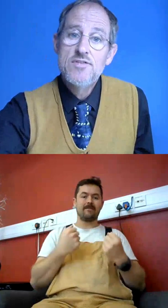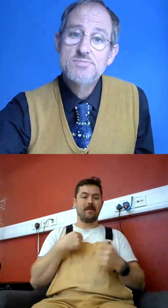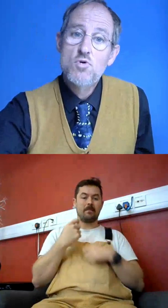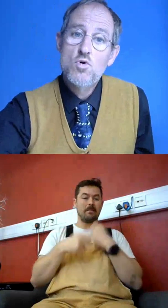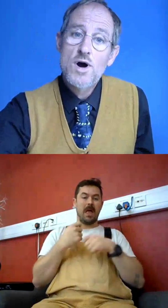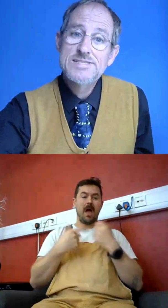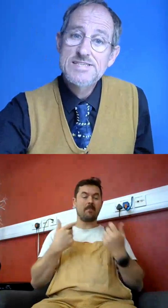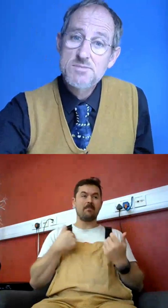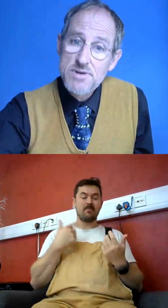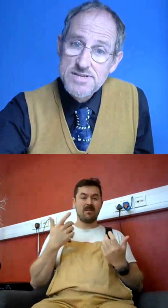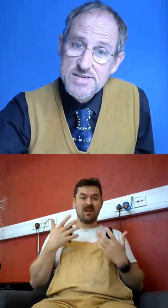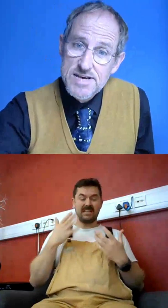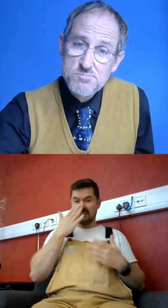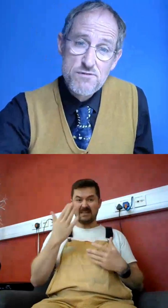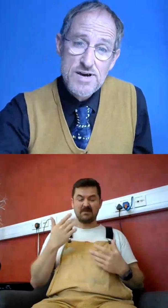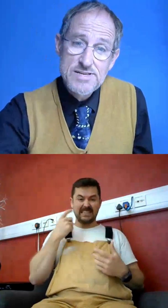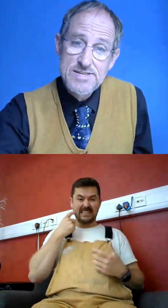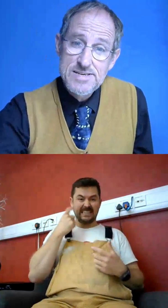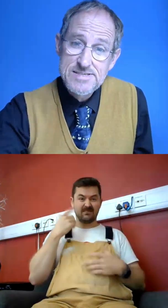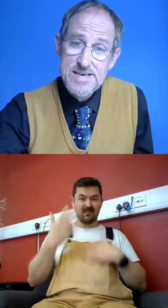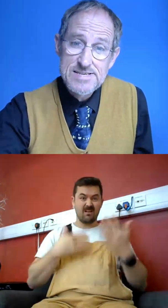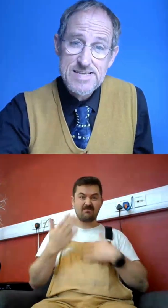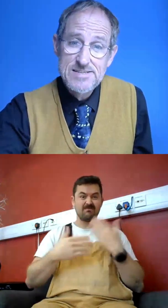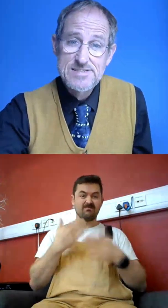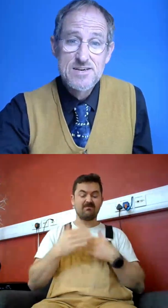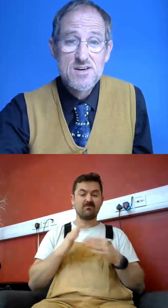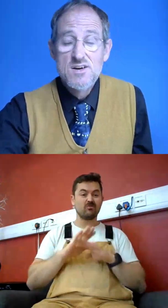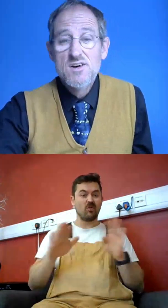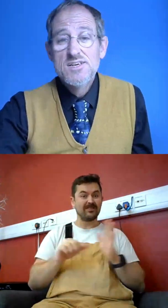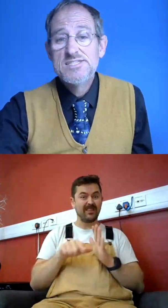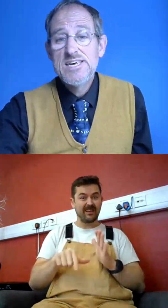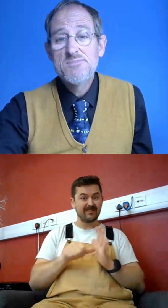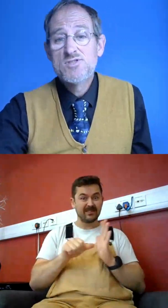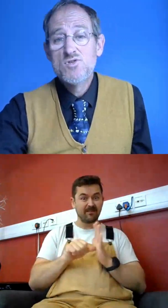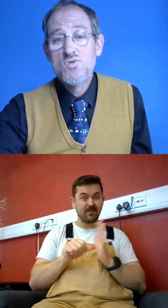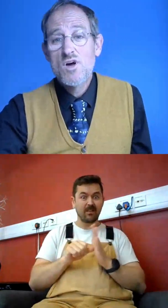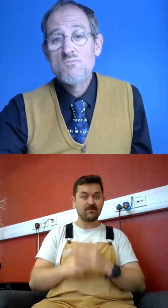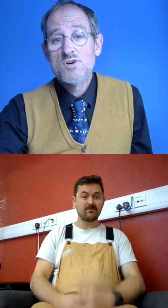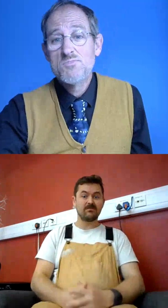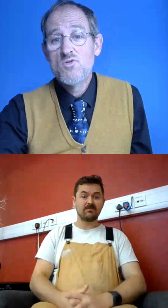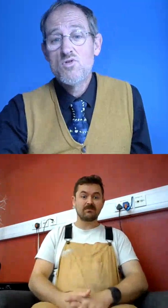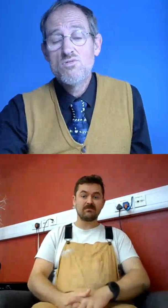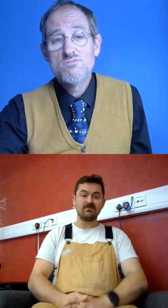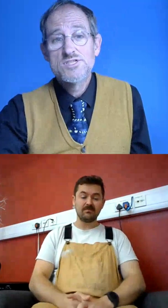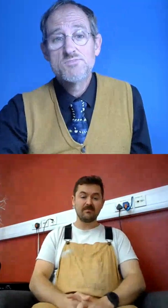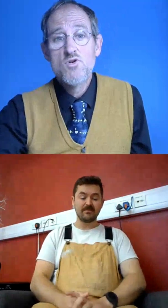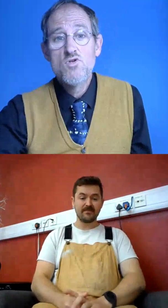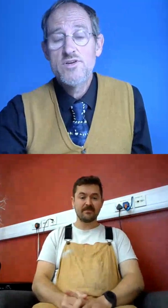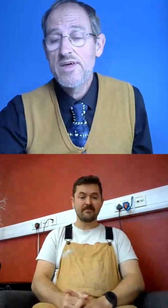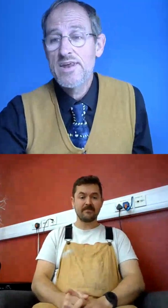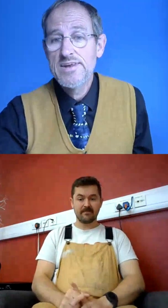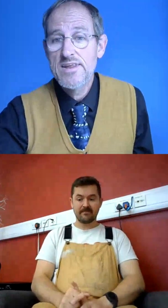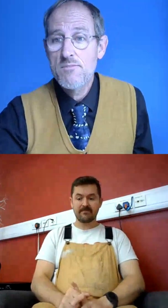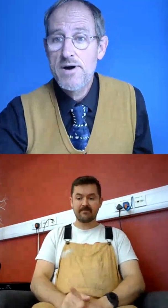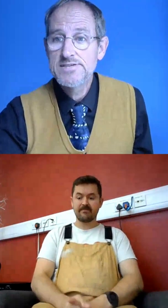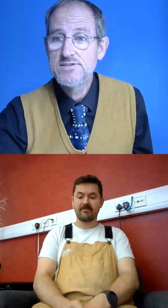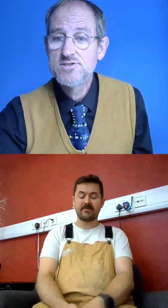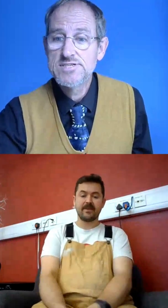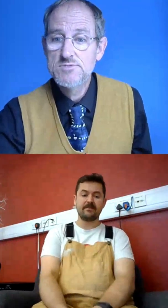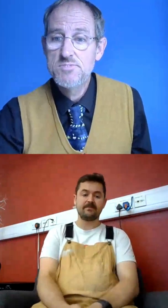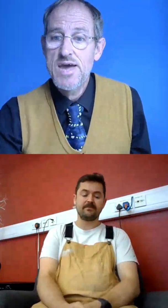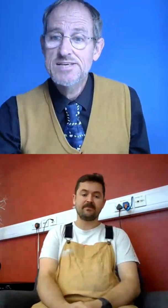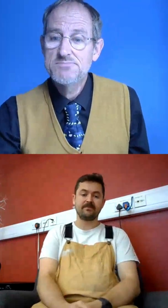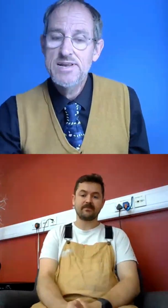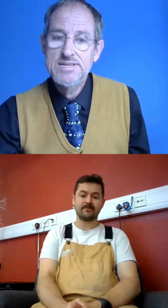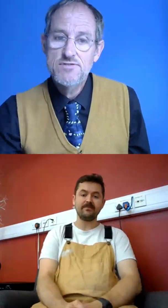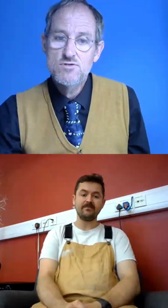well. There's more accessibility that's provided these days that seems to go much more smoothly than it did in the past.